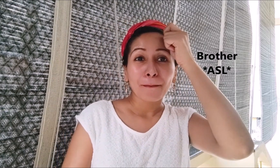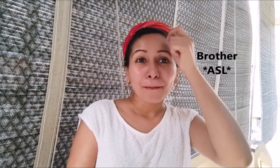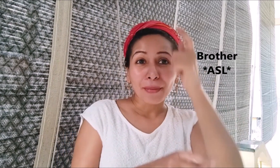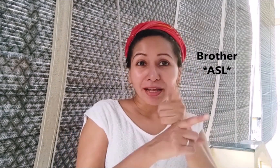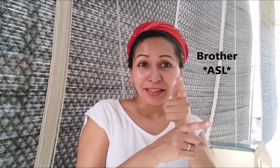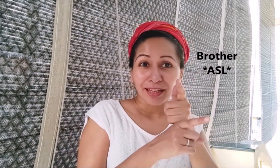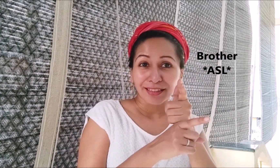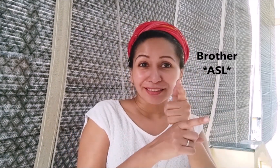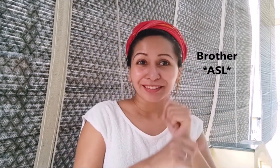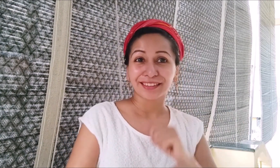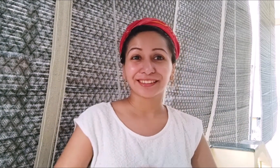brother.